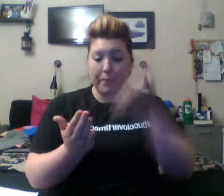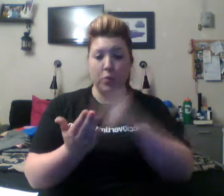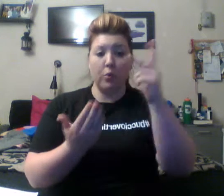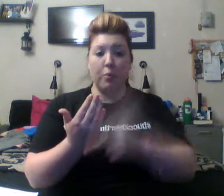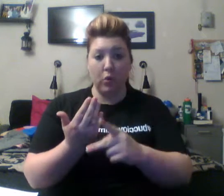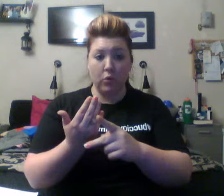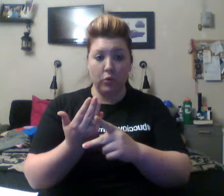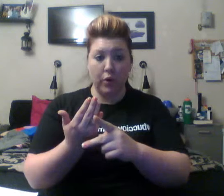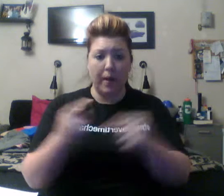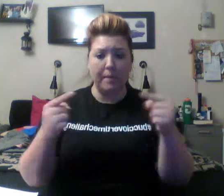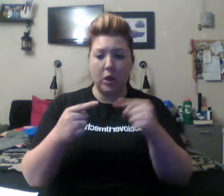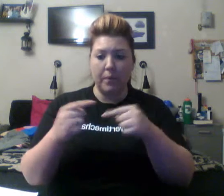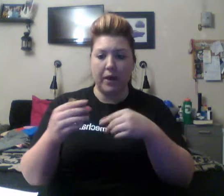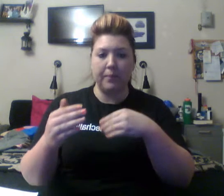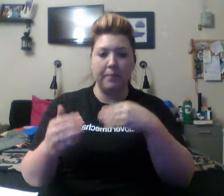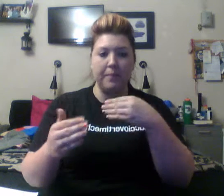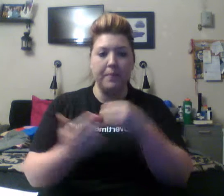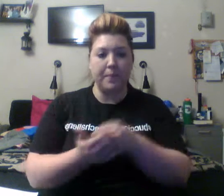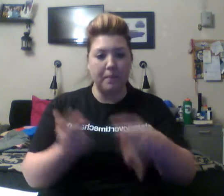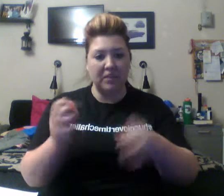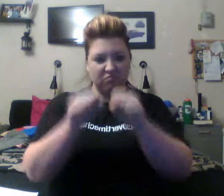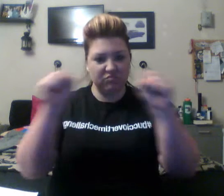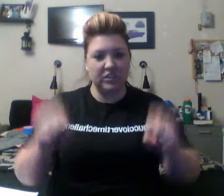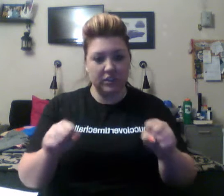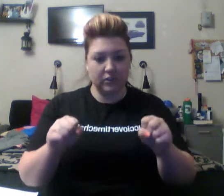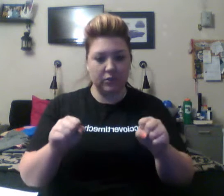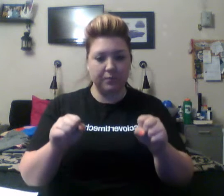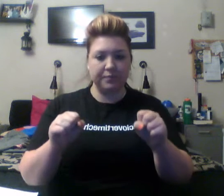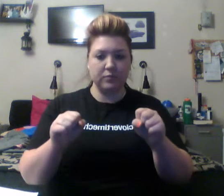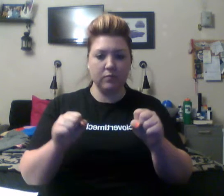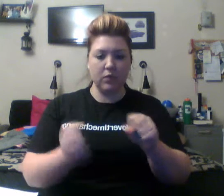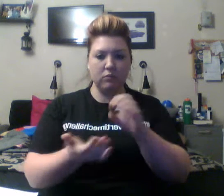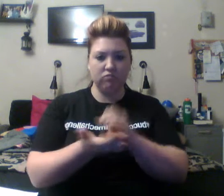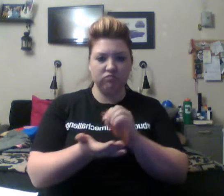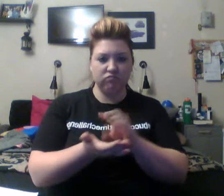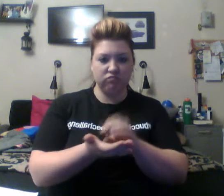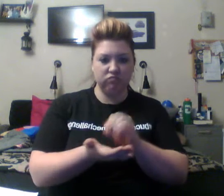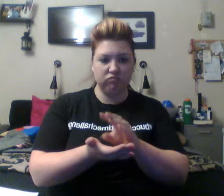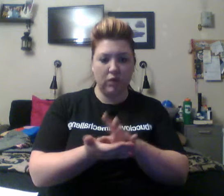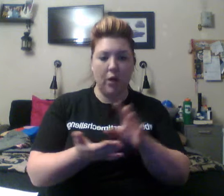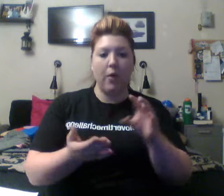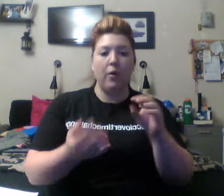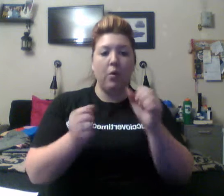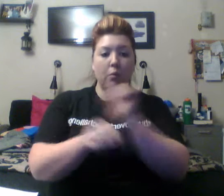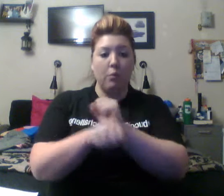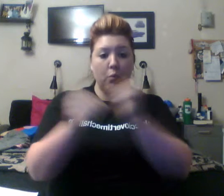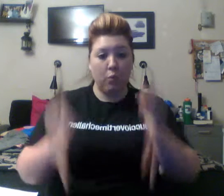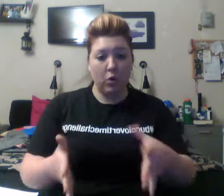up specifically a kind of program, a computer program, that you then feed in that employee's number with the hours. And